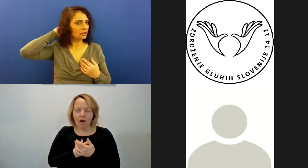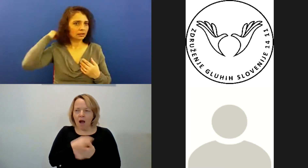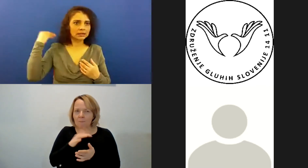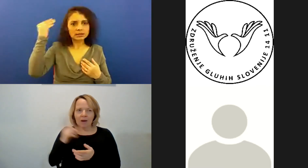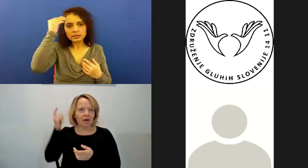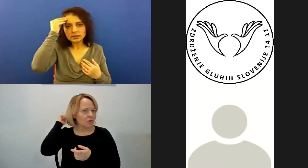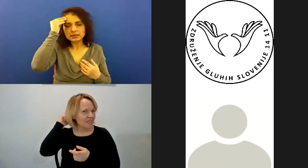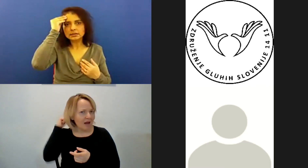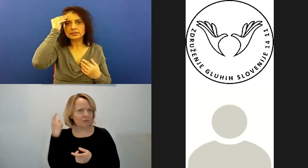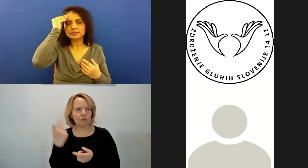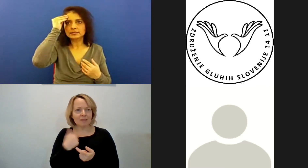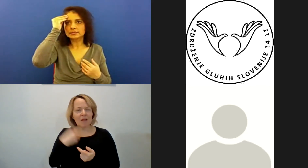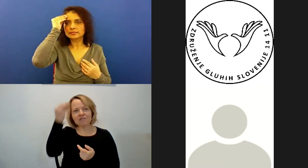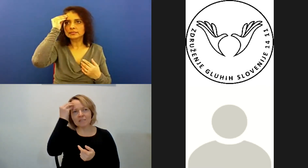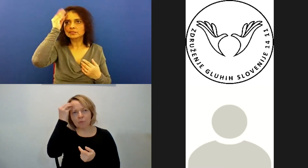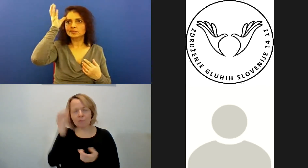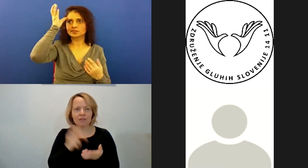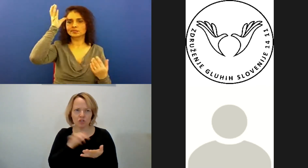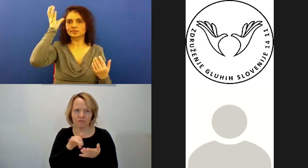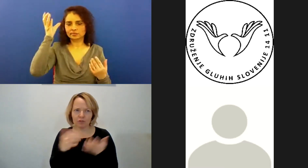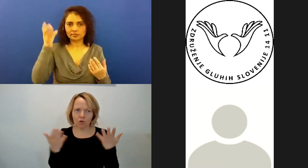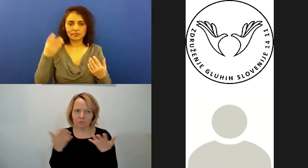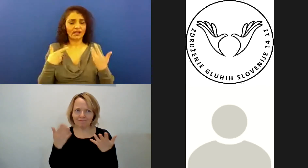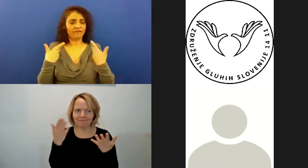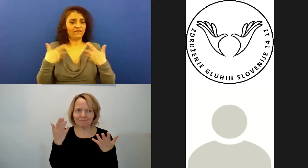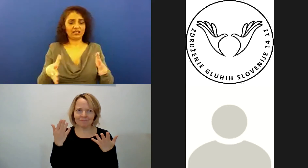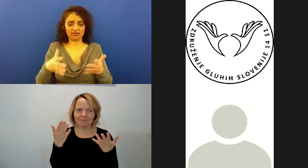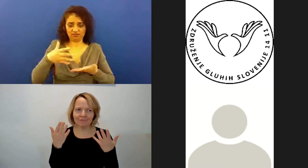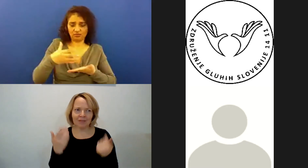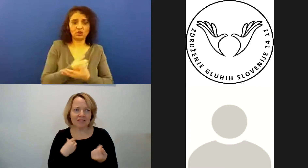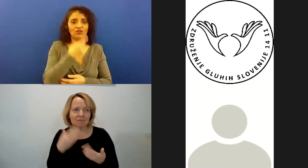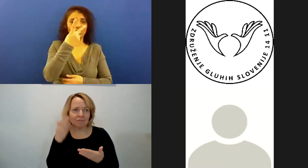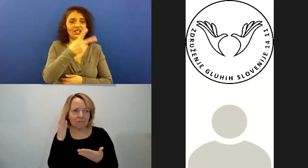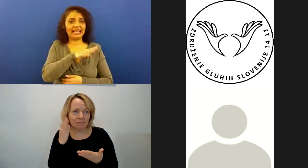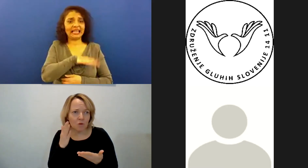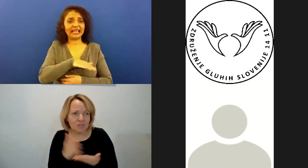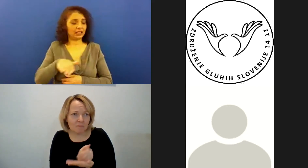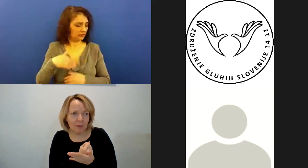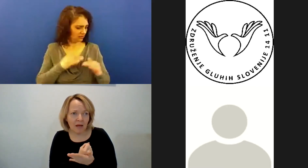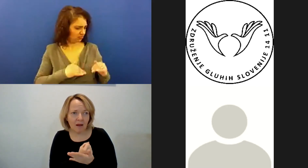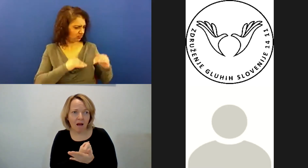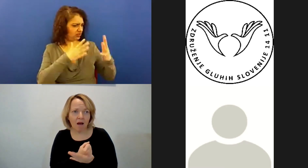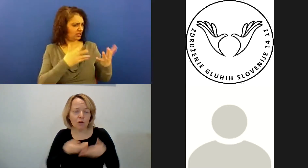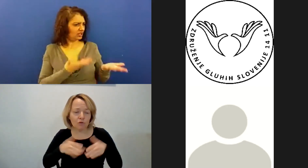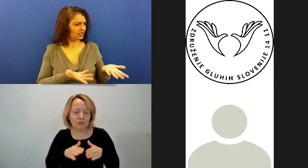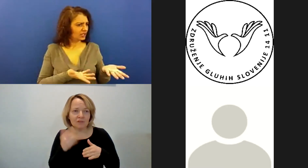much knowledge. In the back of my head, I always thought, oh, what do I do with my